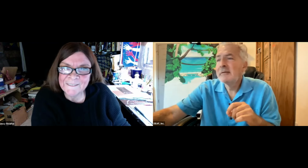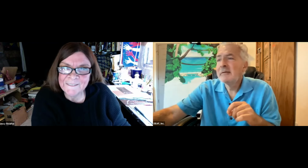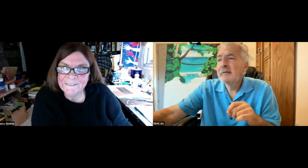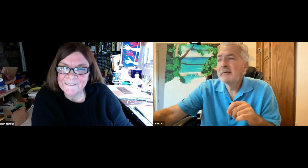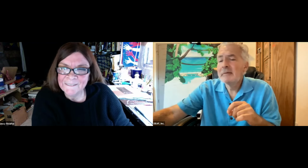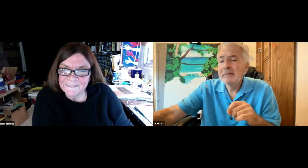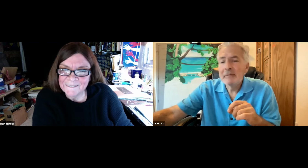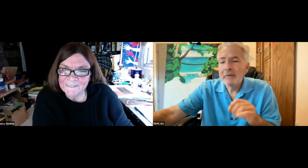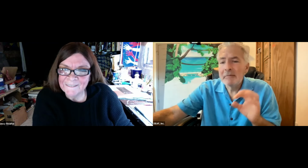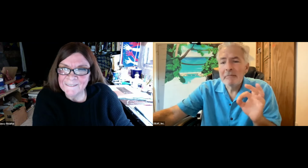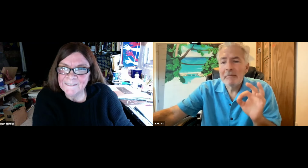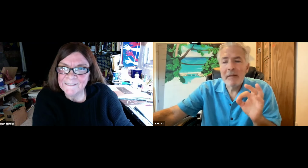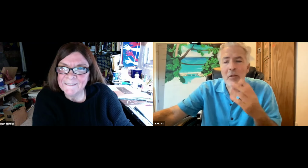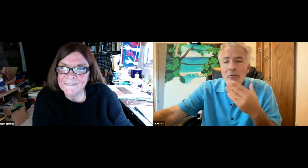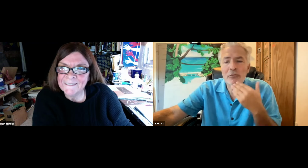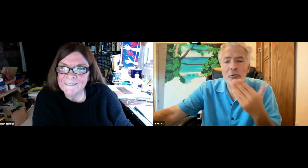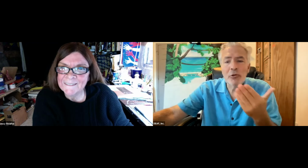didn't miss anything.